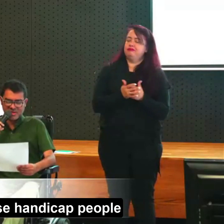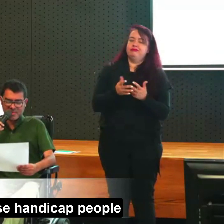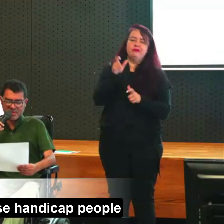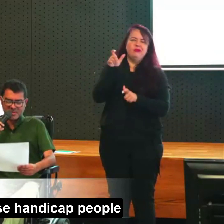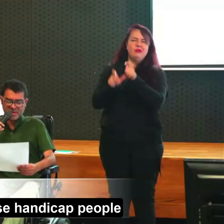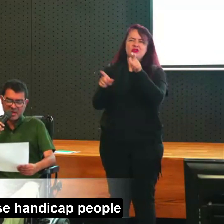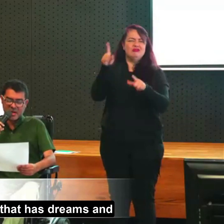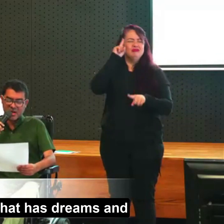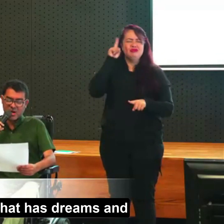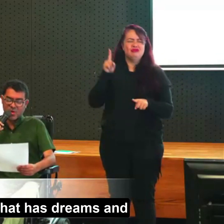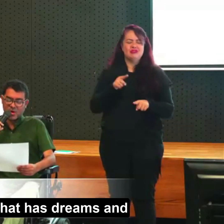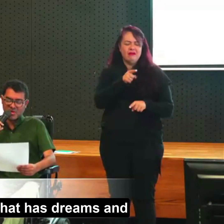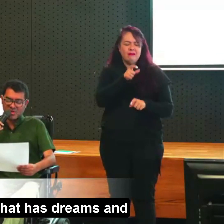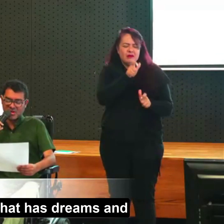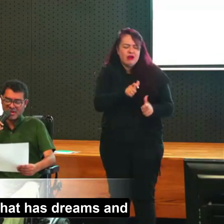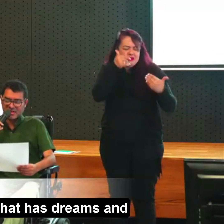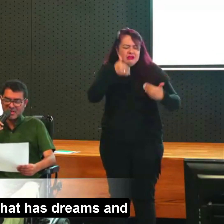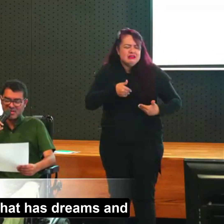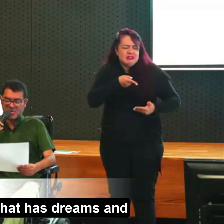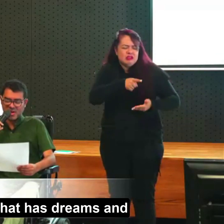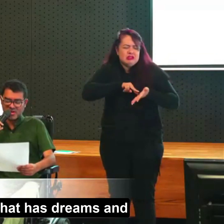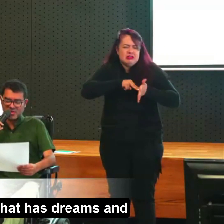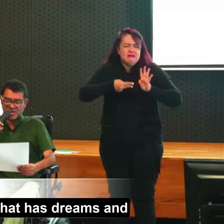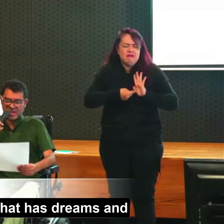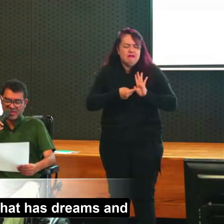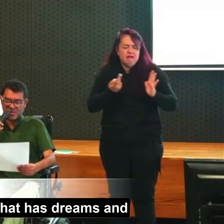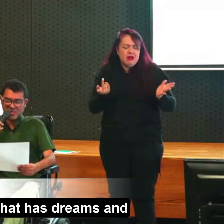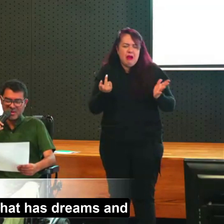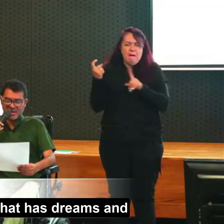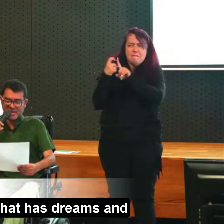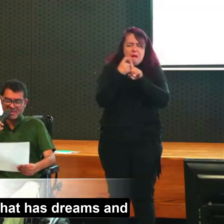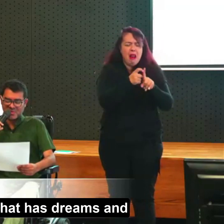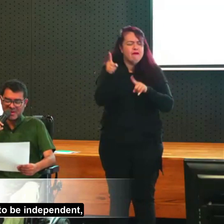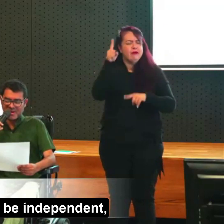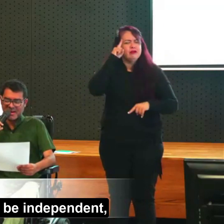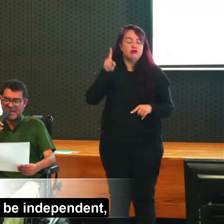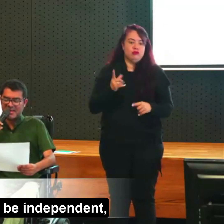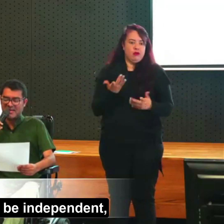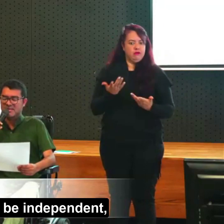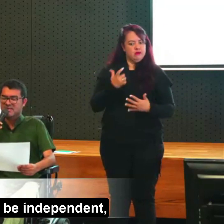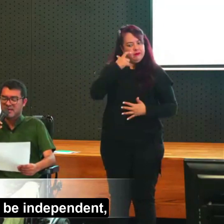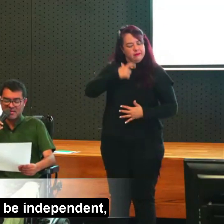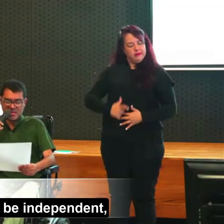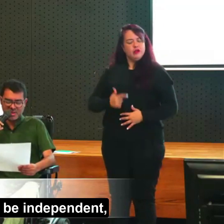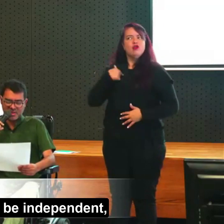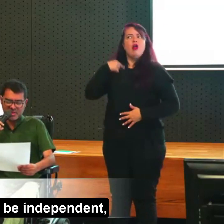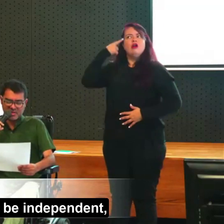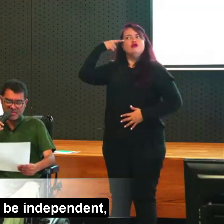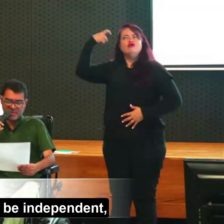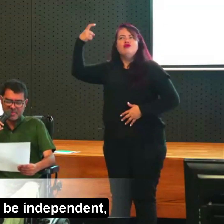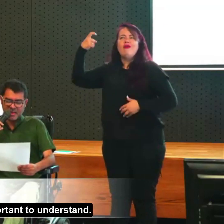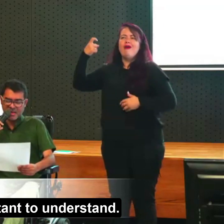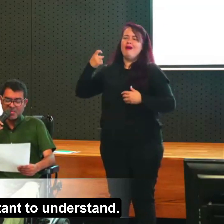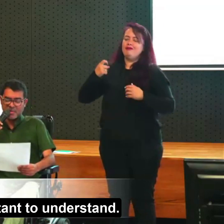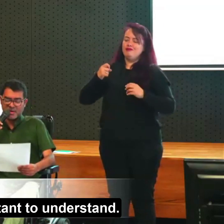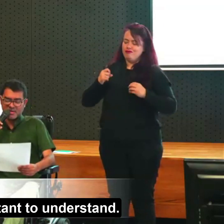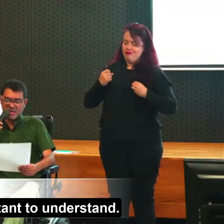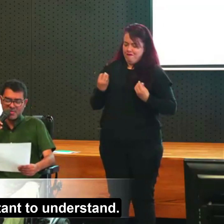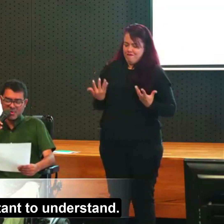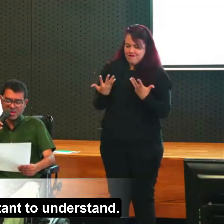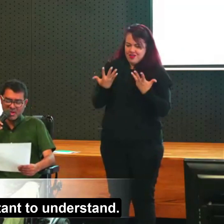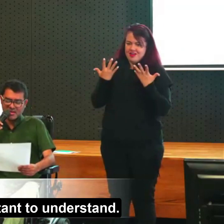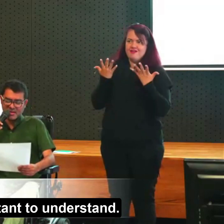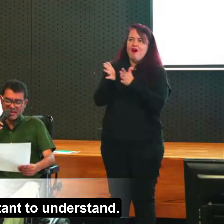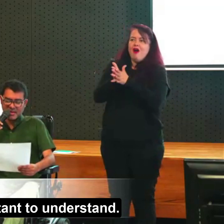those handicapped people. Somebody that has dreams and wants to be independent. It